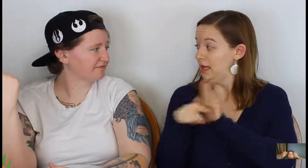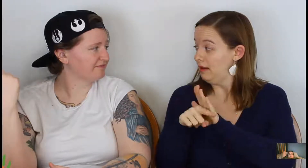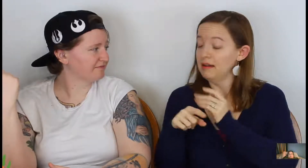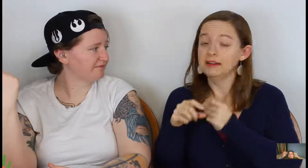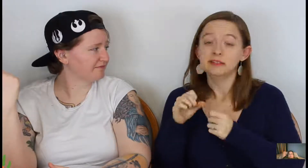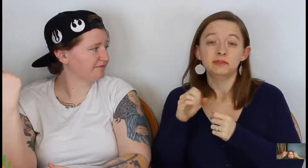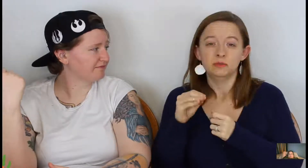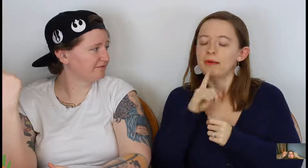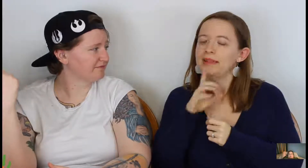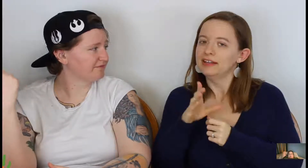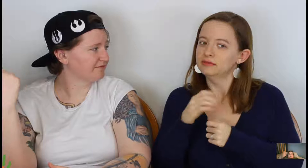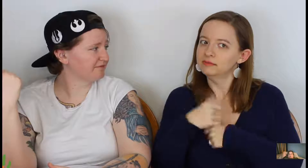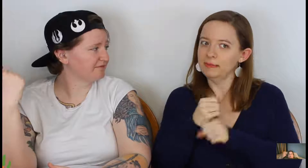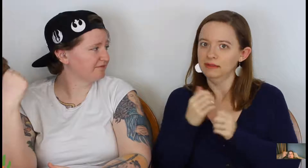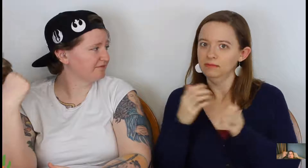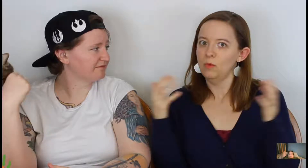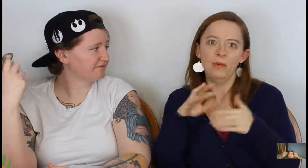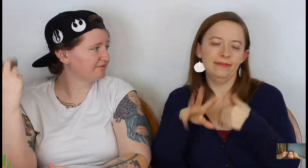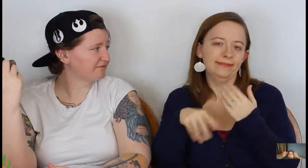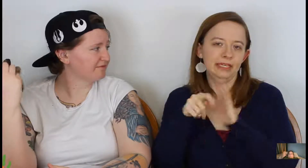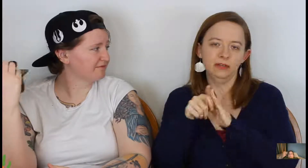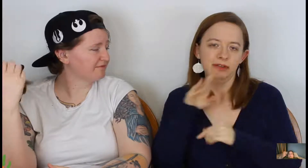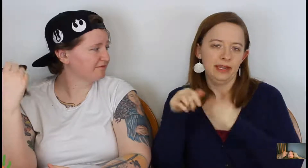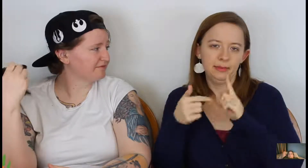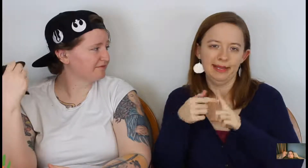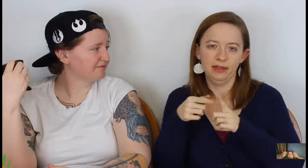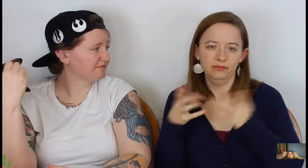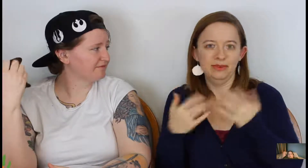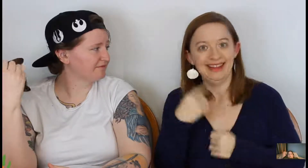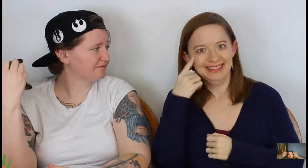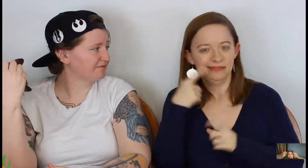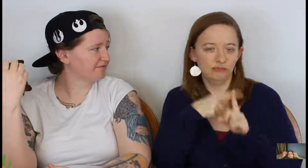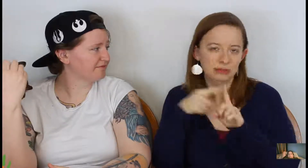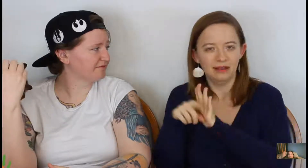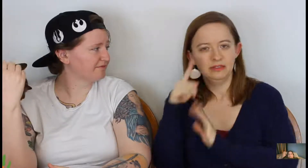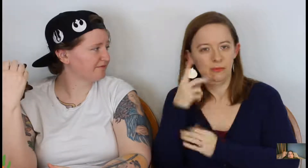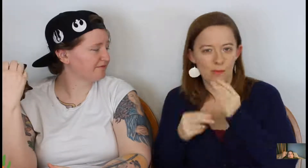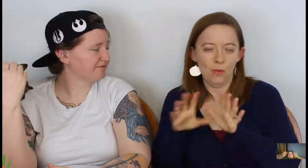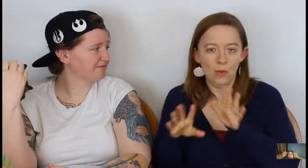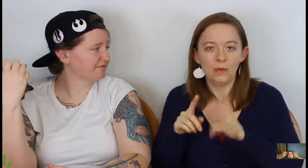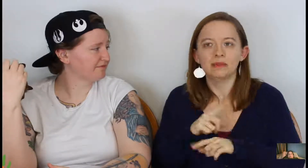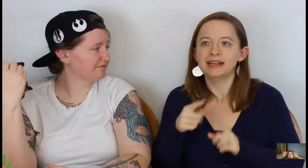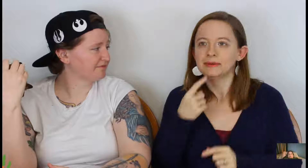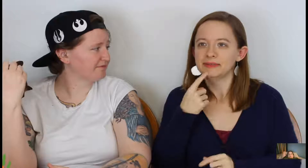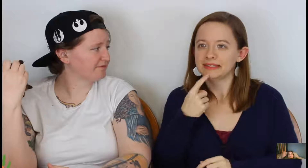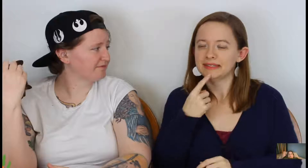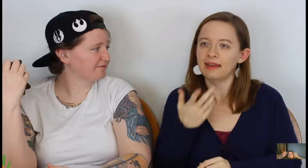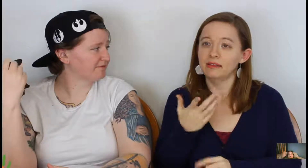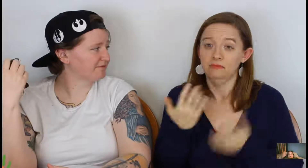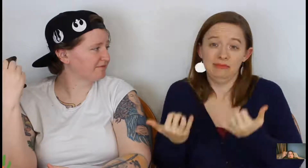I would say both have pros and cons, but I can make a whole video about that. I can do the pros and cons of both,